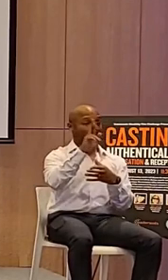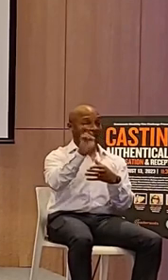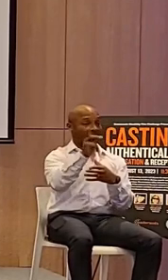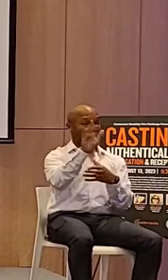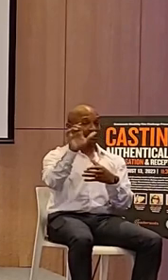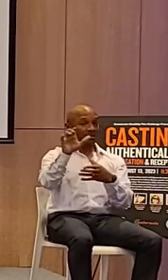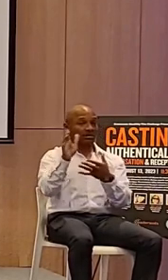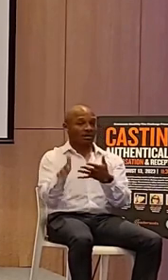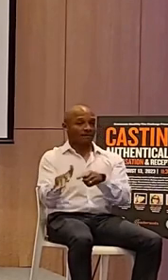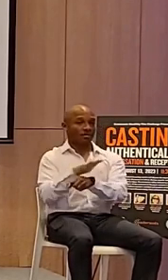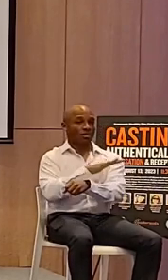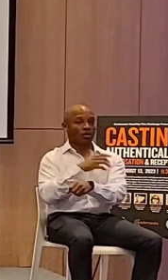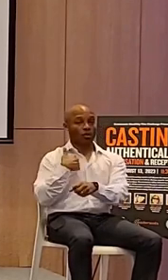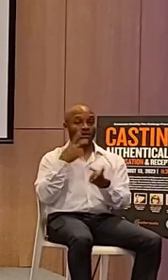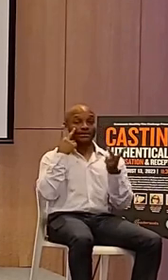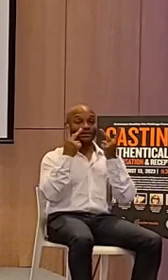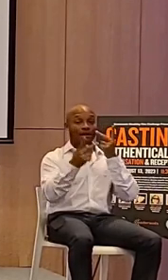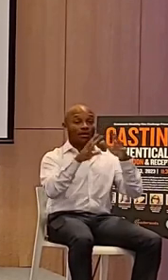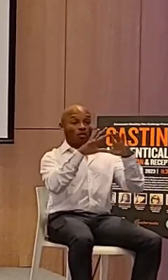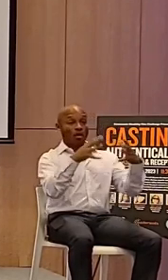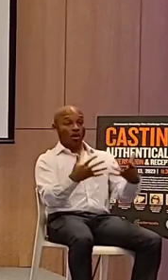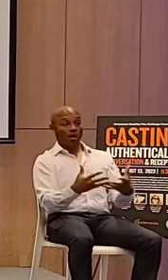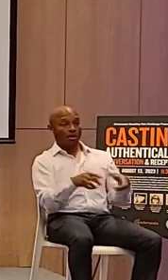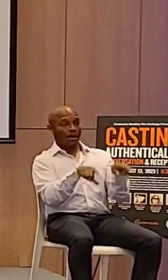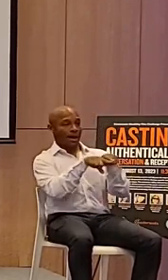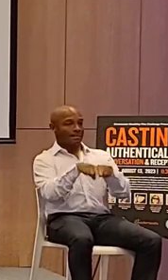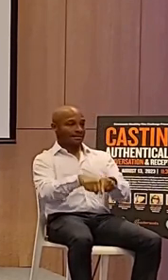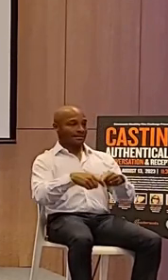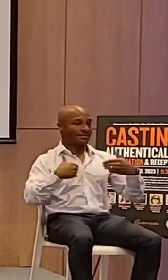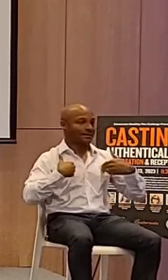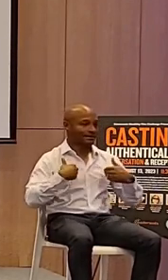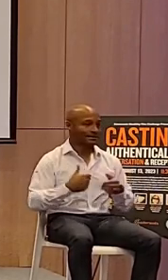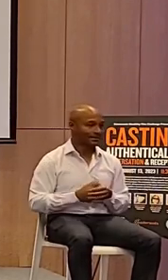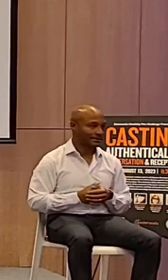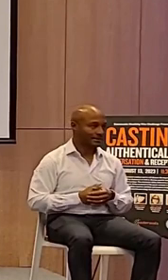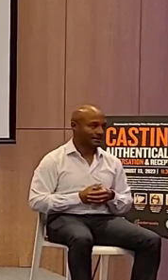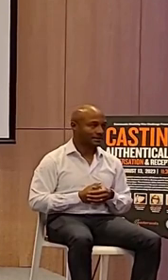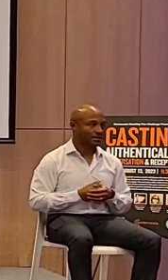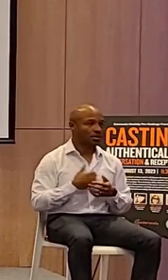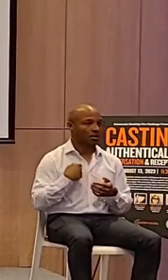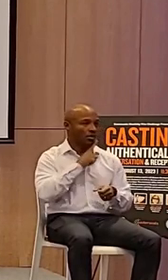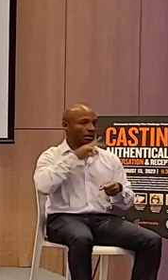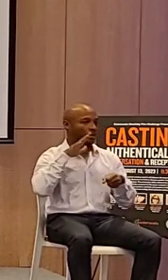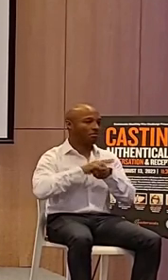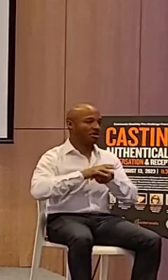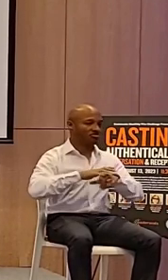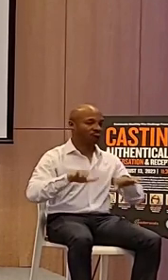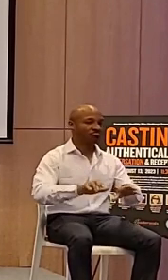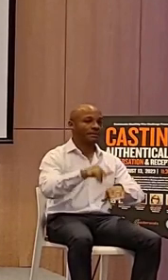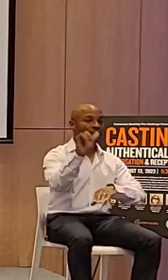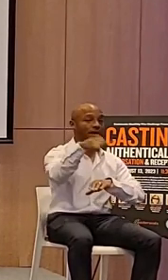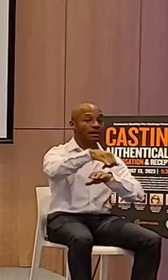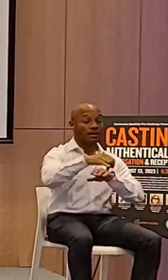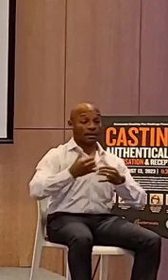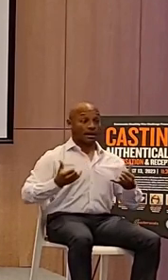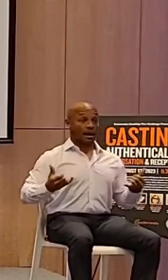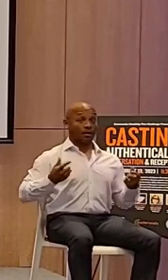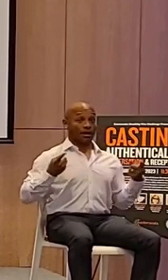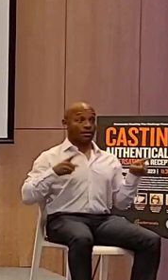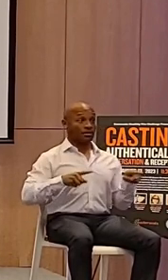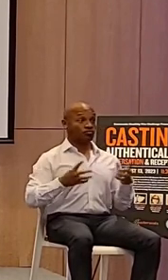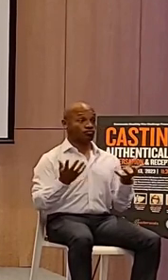world as it exists, and that's something that we were really committed to doing. What's happening now